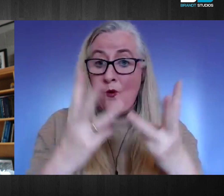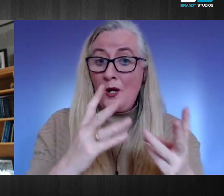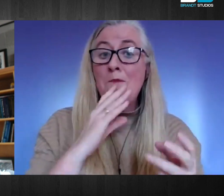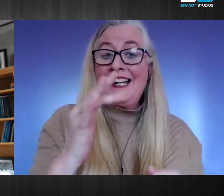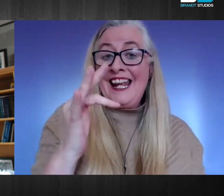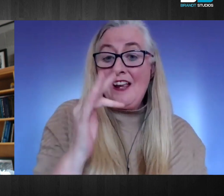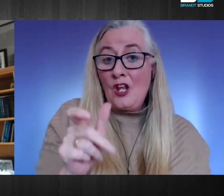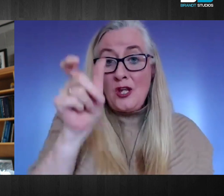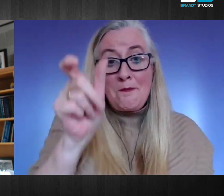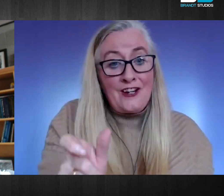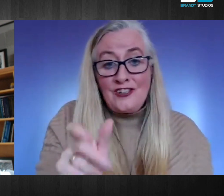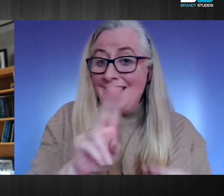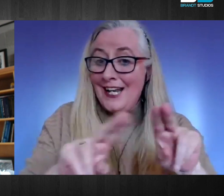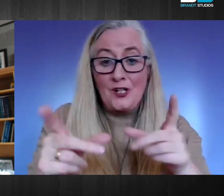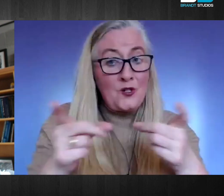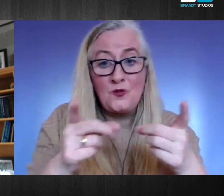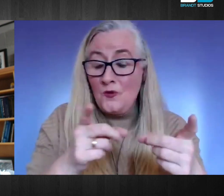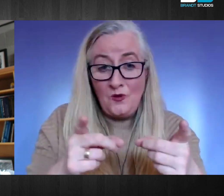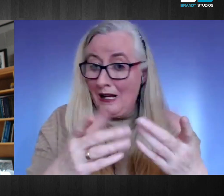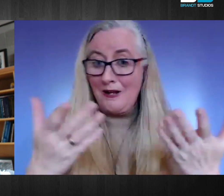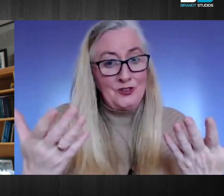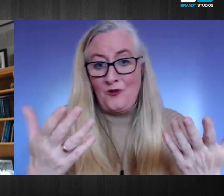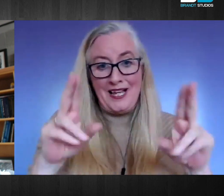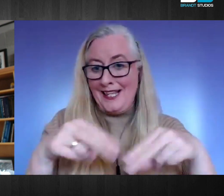don't happen. And so for me, the